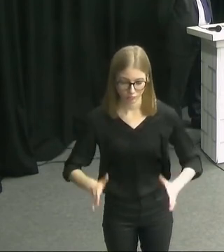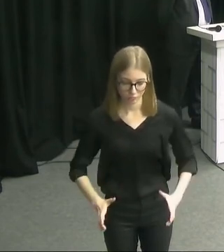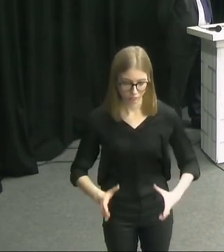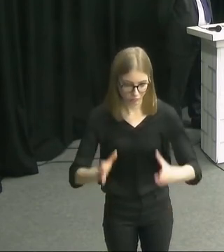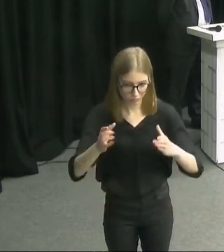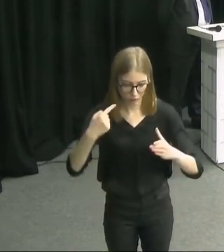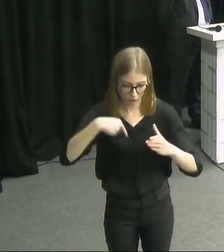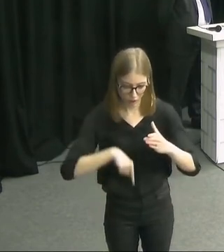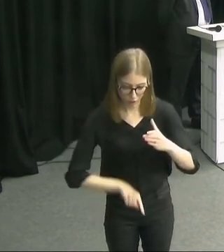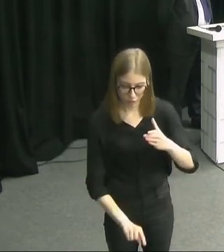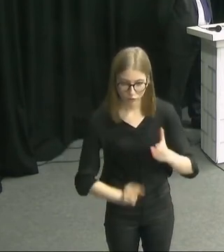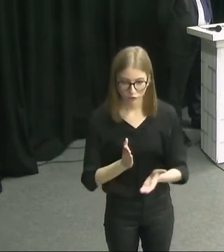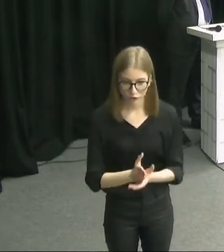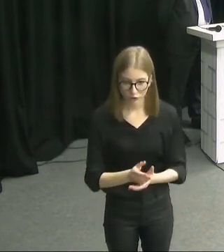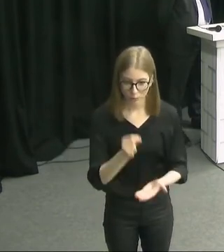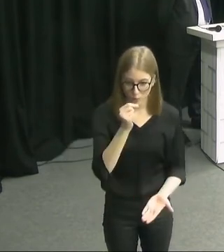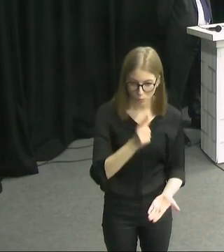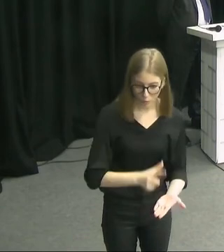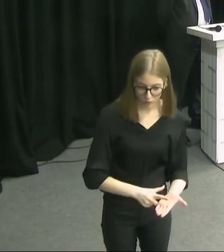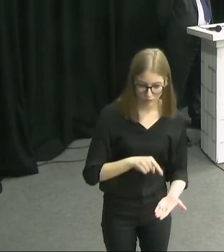Thanks a lot.